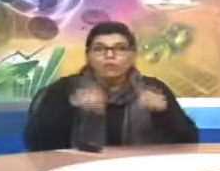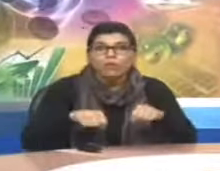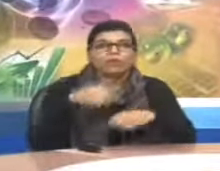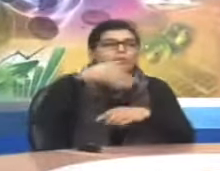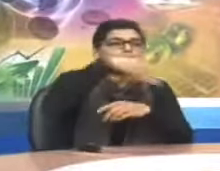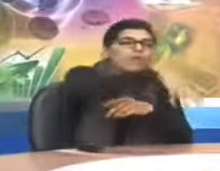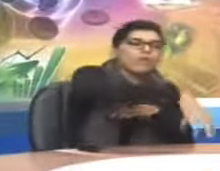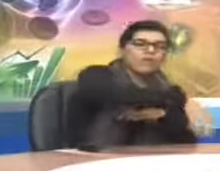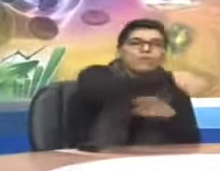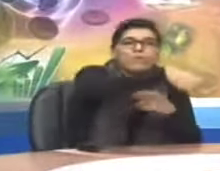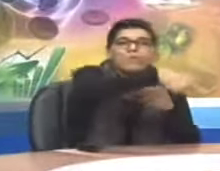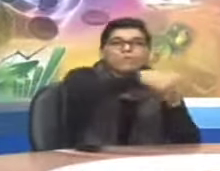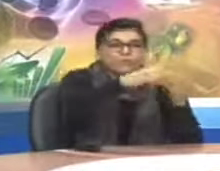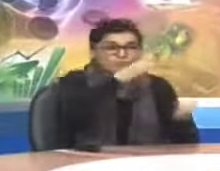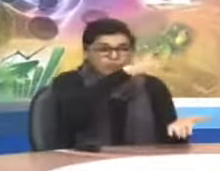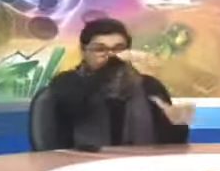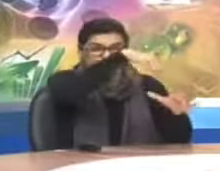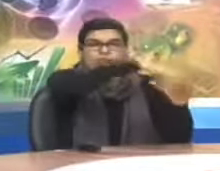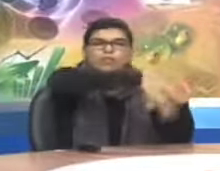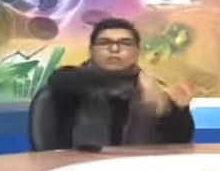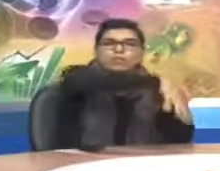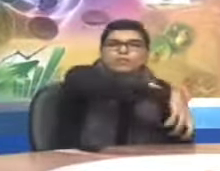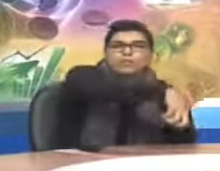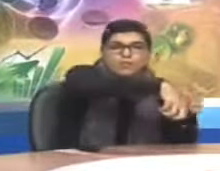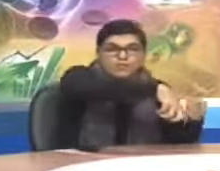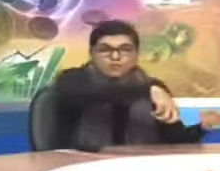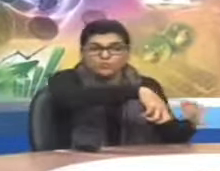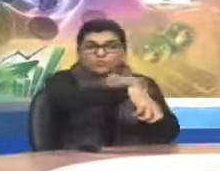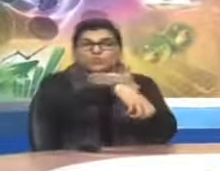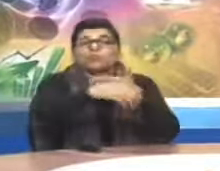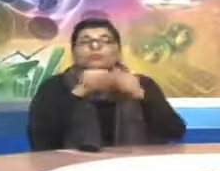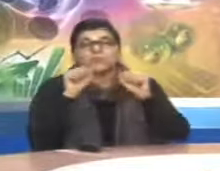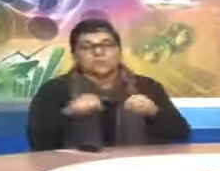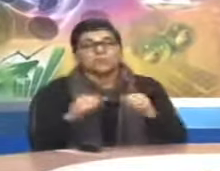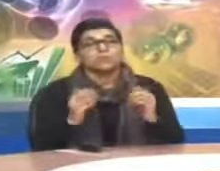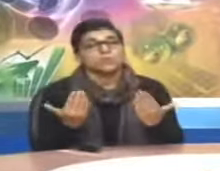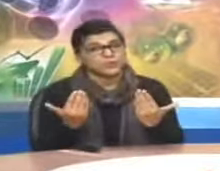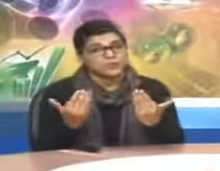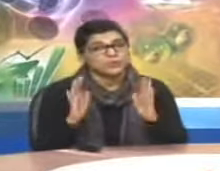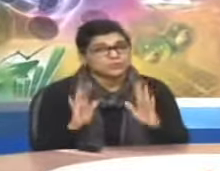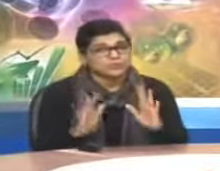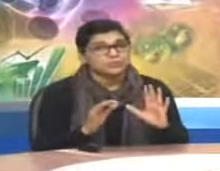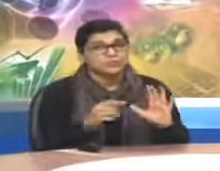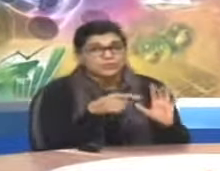because people like rag pickers, they are not aware of these things.